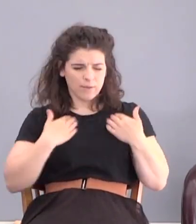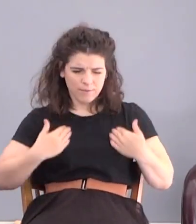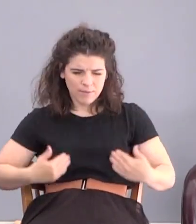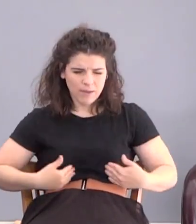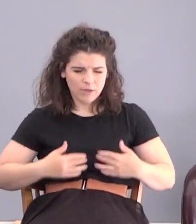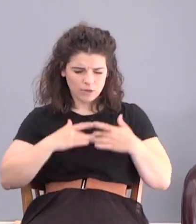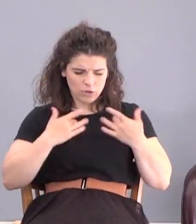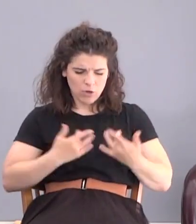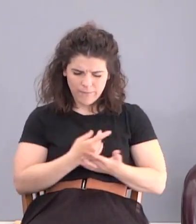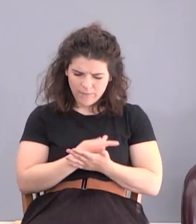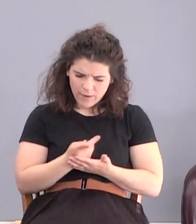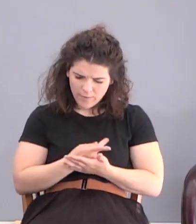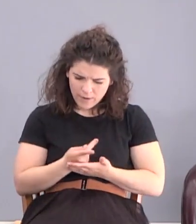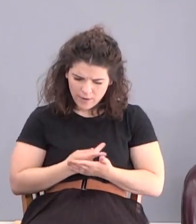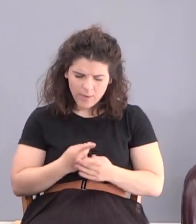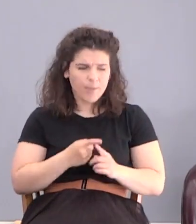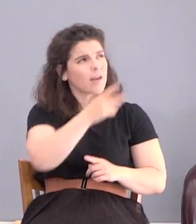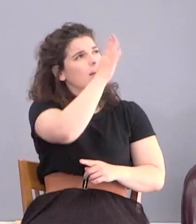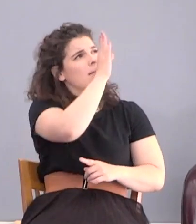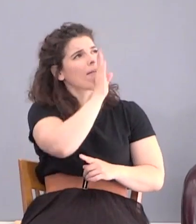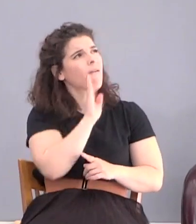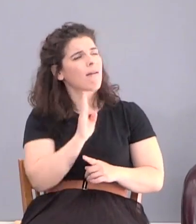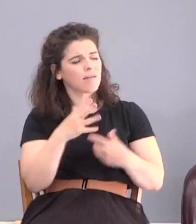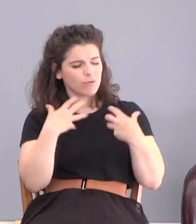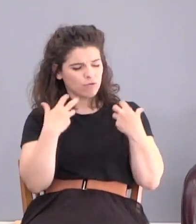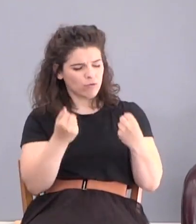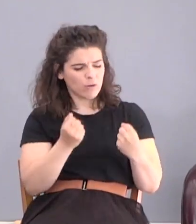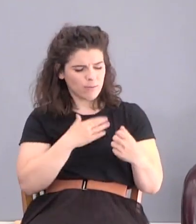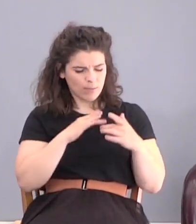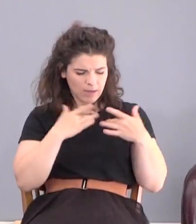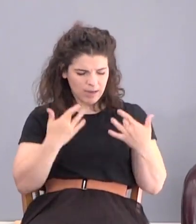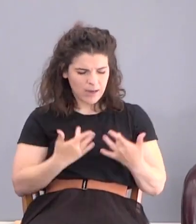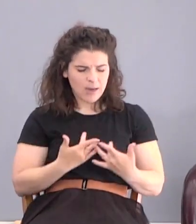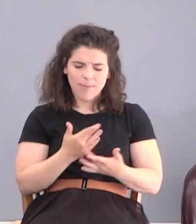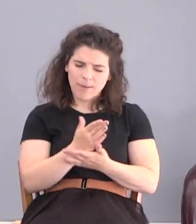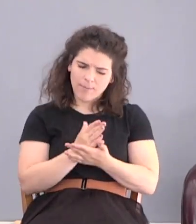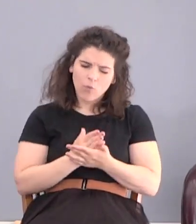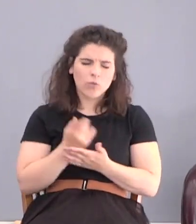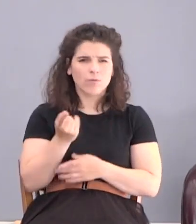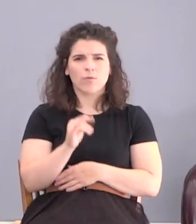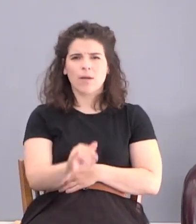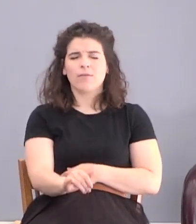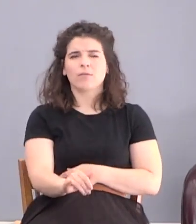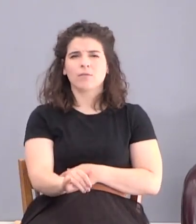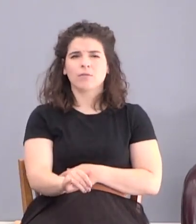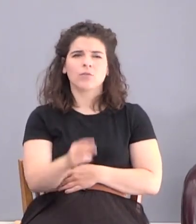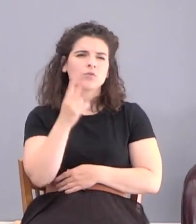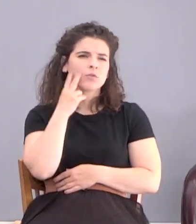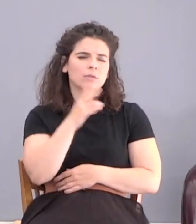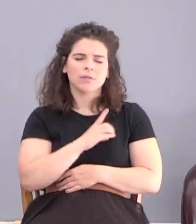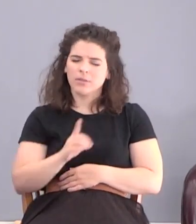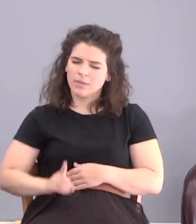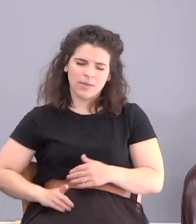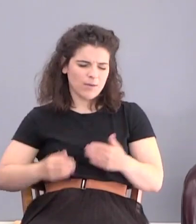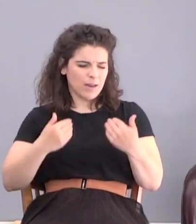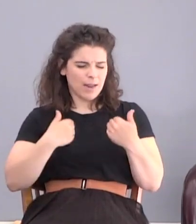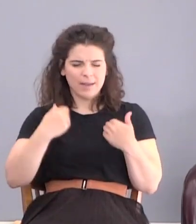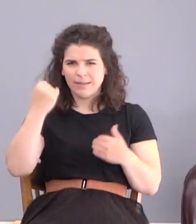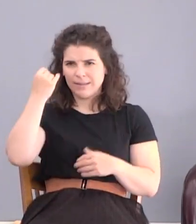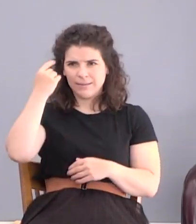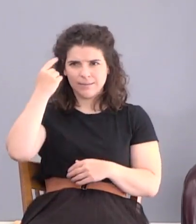heart faileth, but God is the strength of my heart and my portion forever. So you see, David, he had this mentality